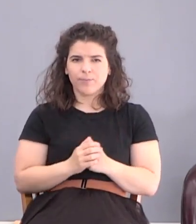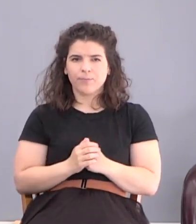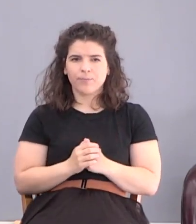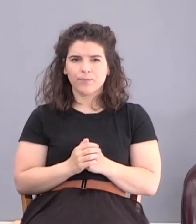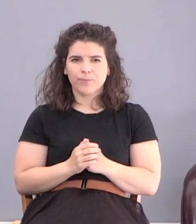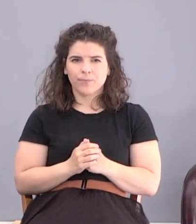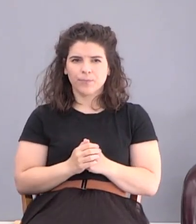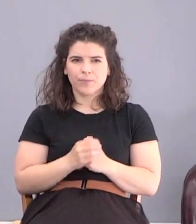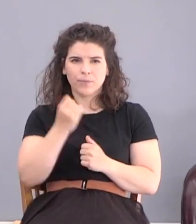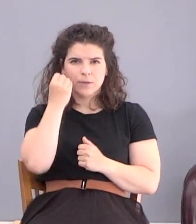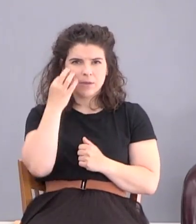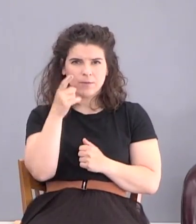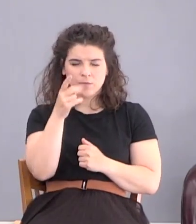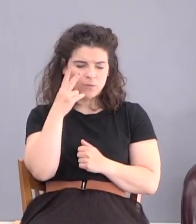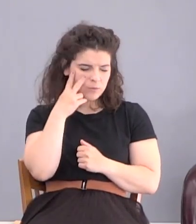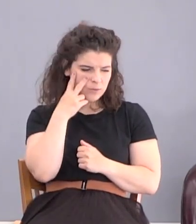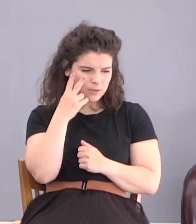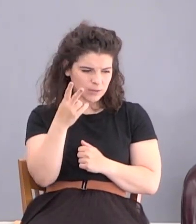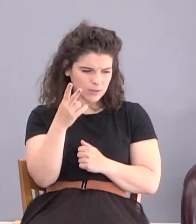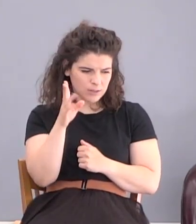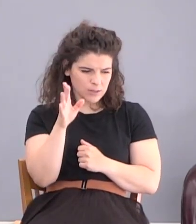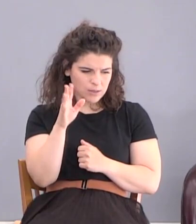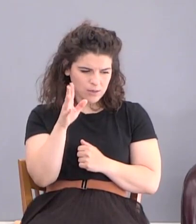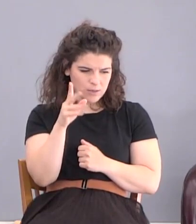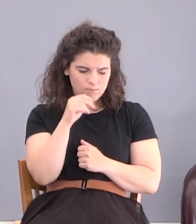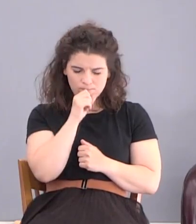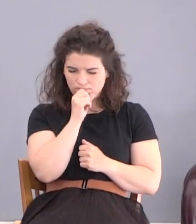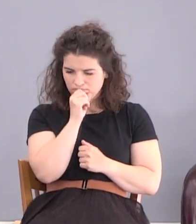So if you look at,